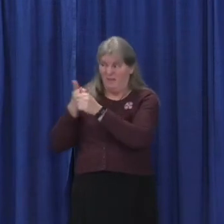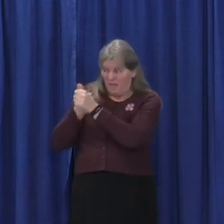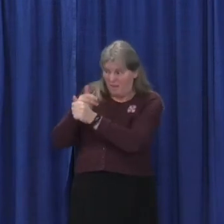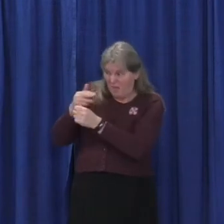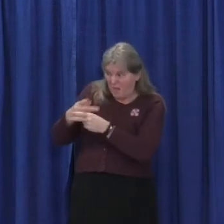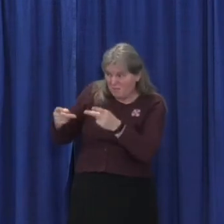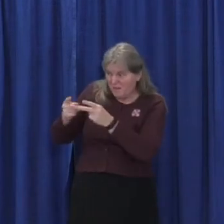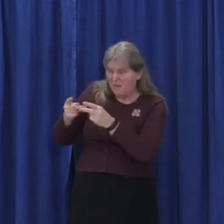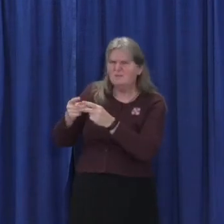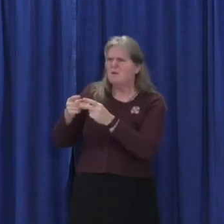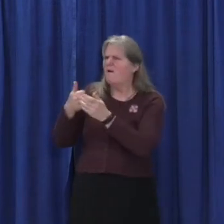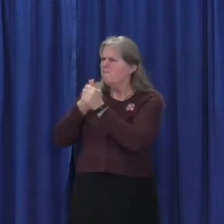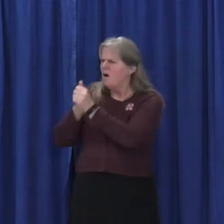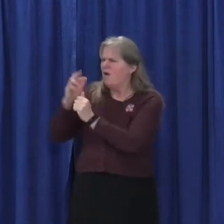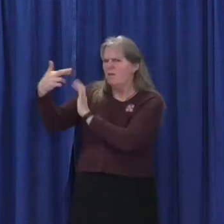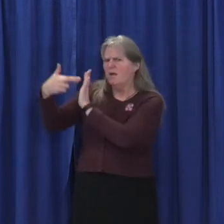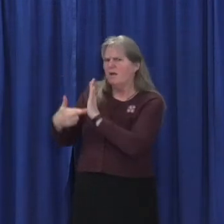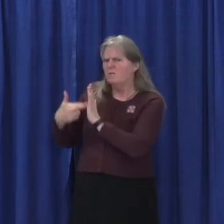that location.